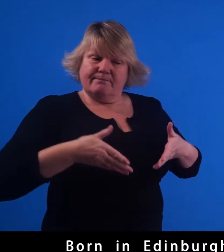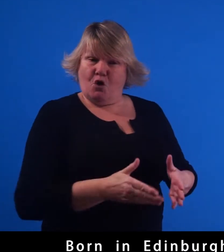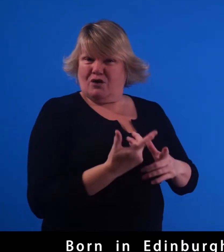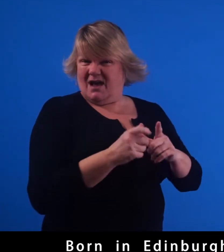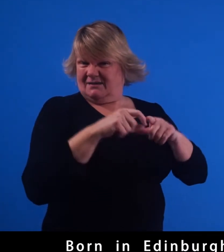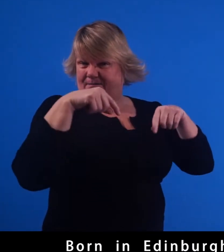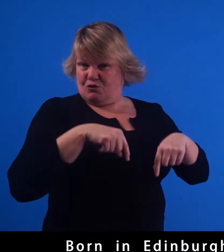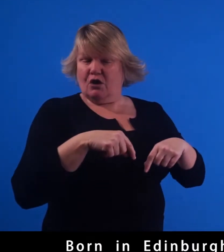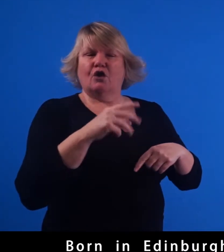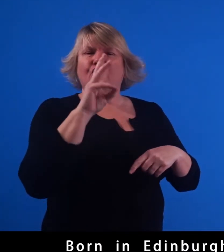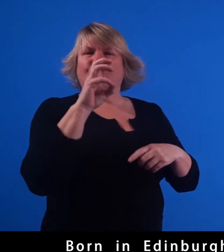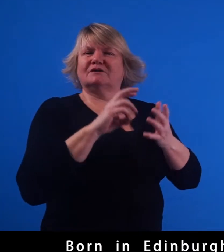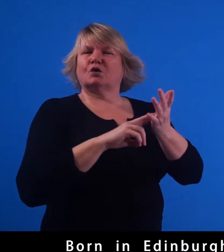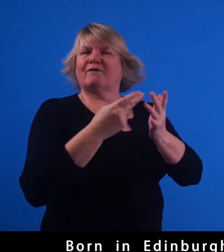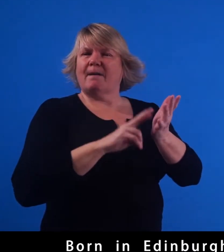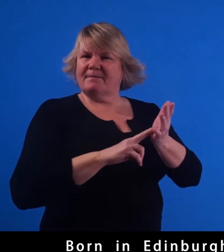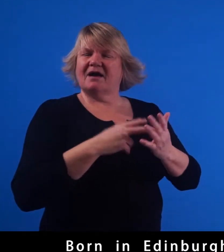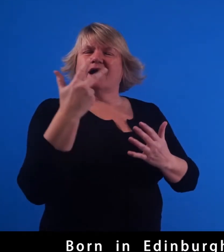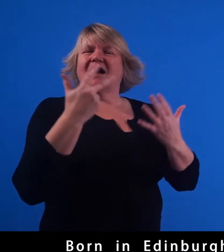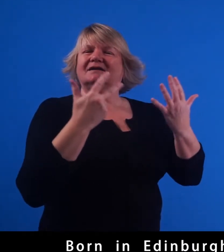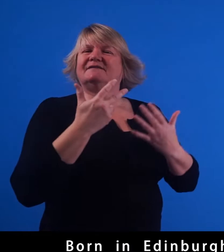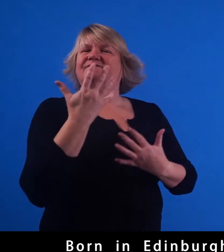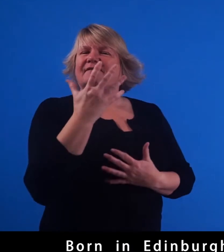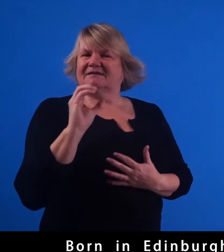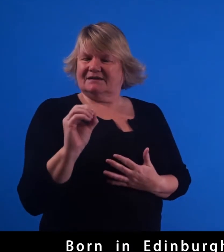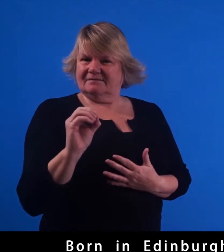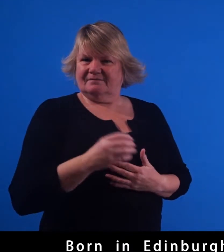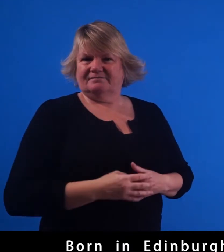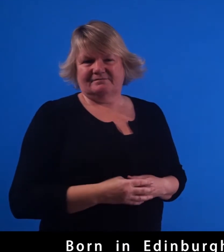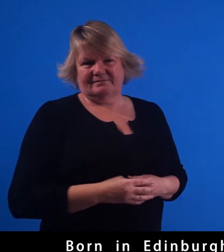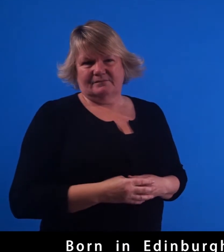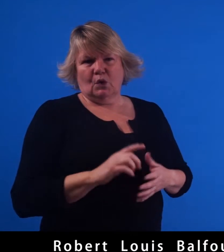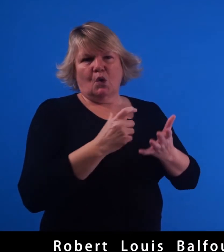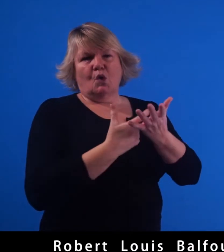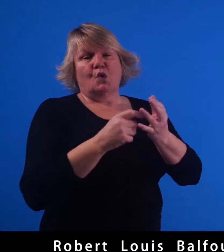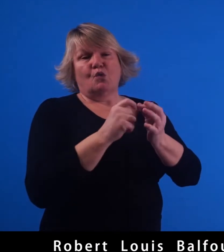Born in Edinburgh on the 13th of November 1850,